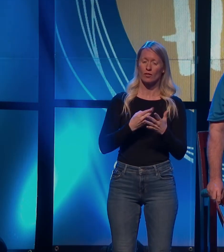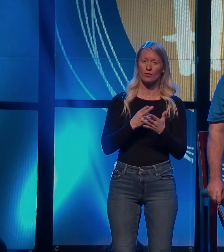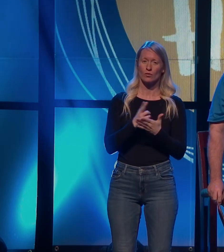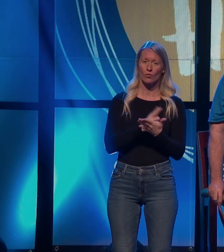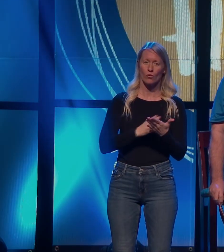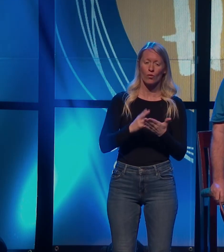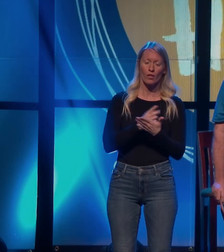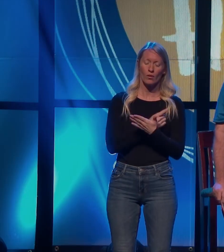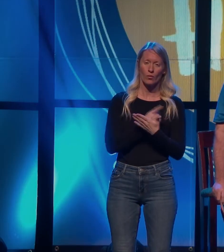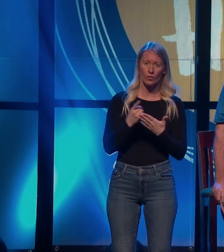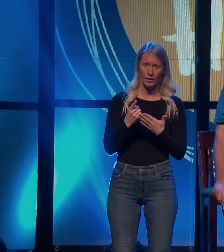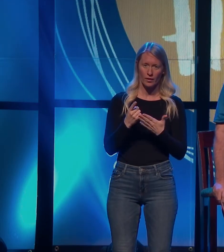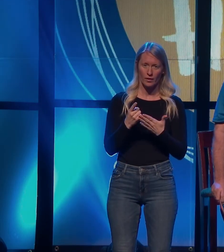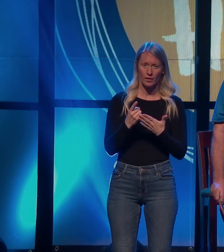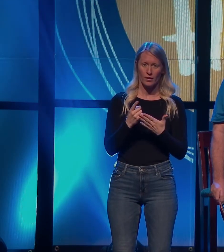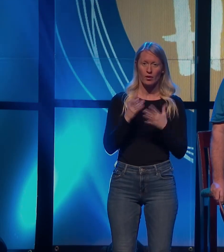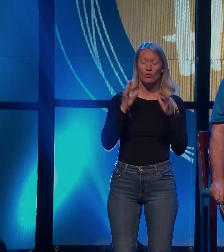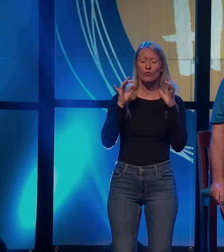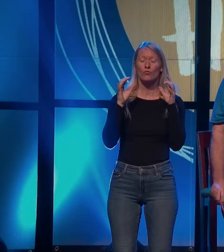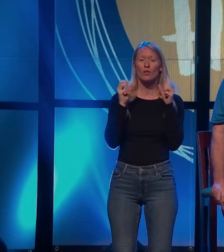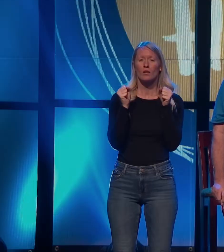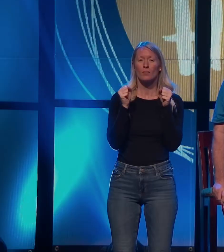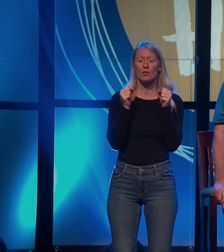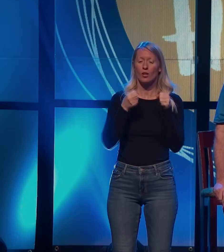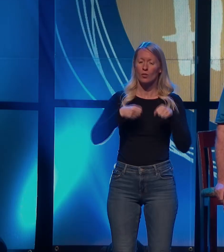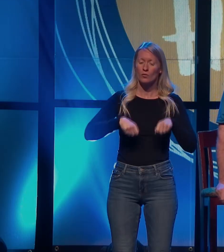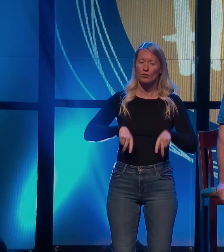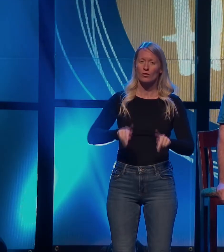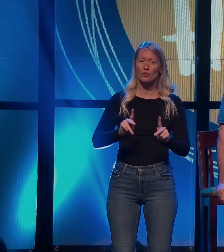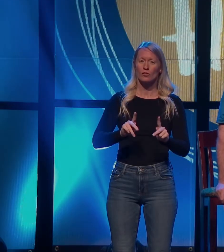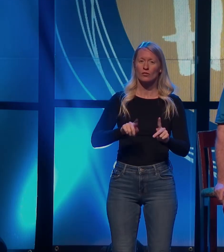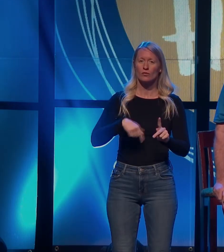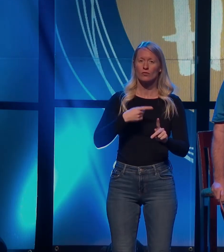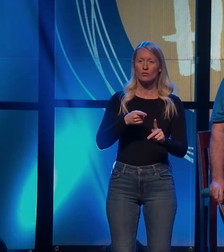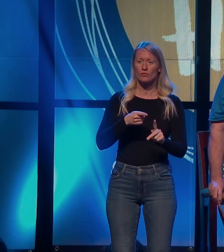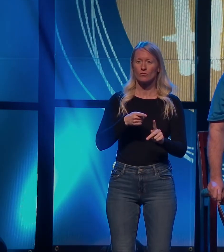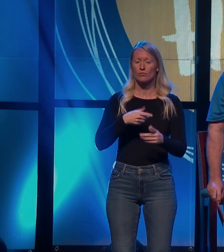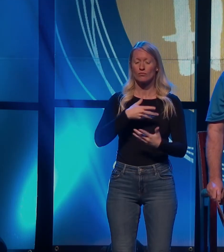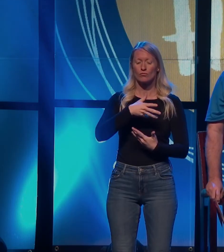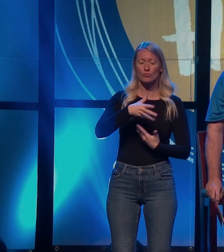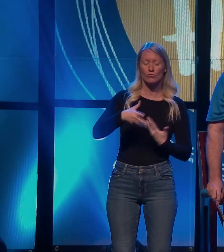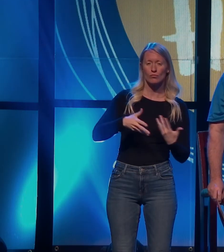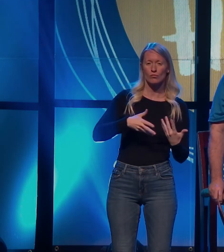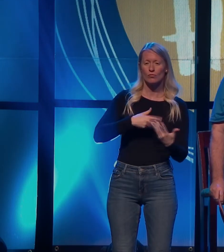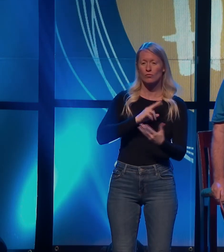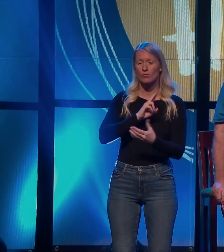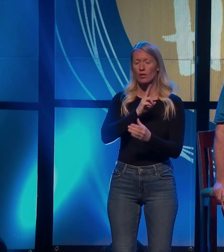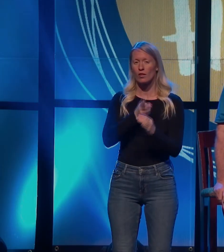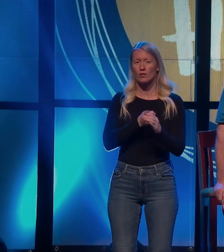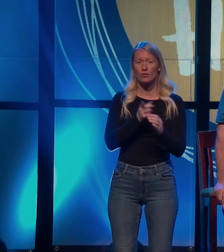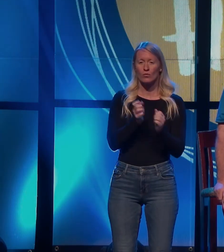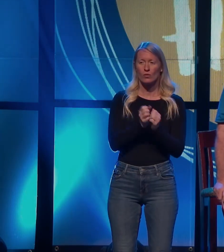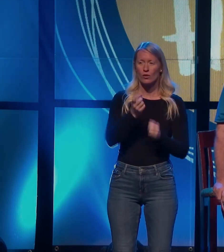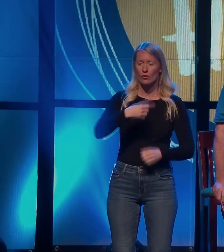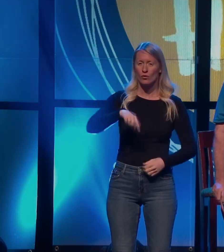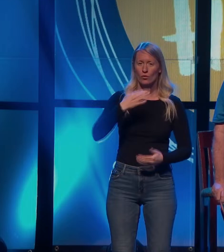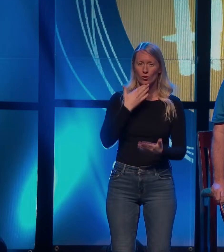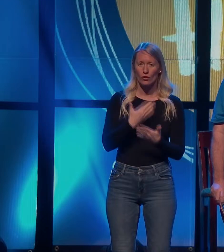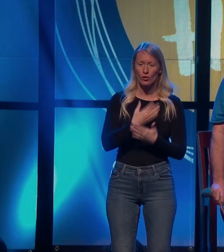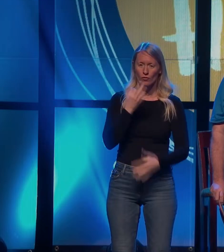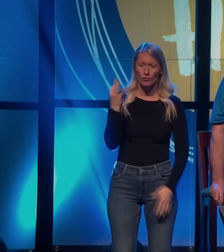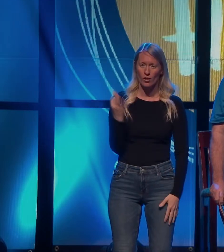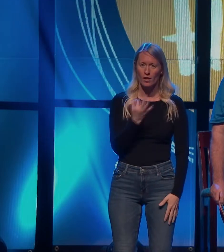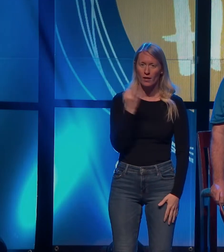and have an incredible opportunity to engage with you through our Good Friday experiences and in